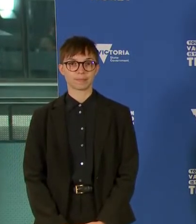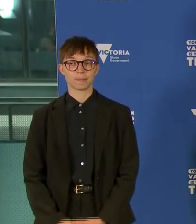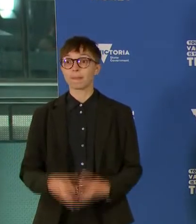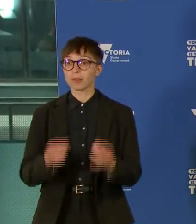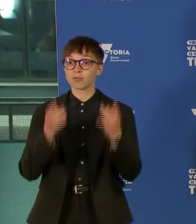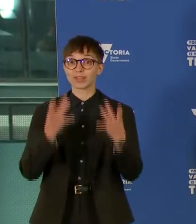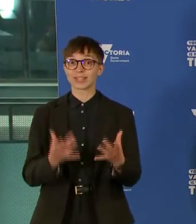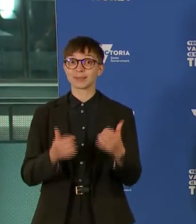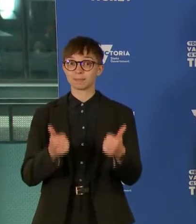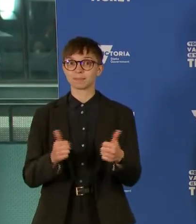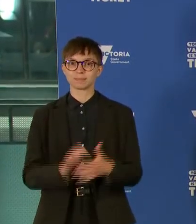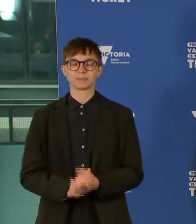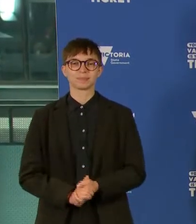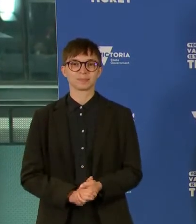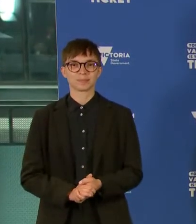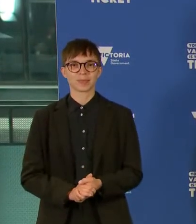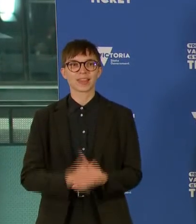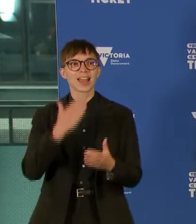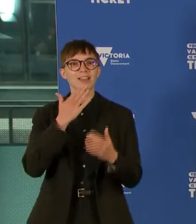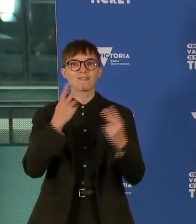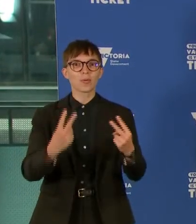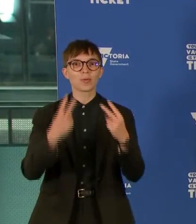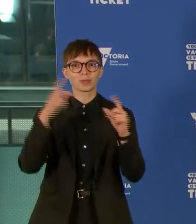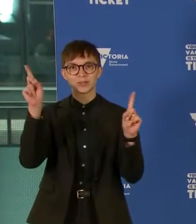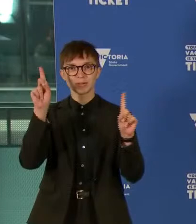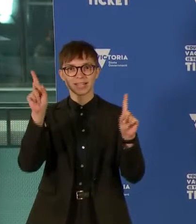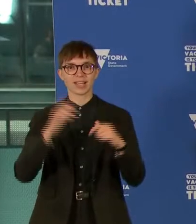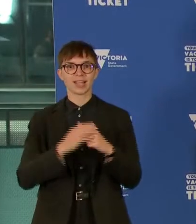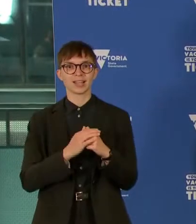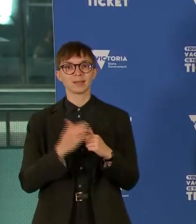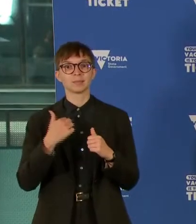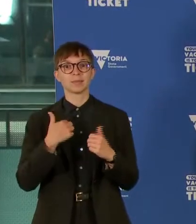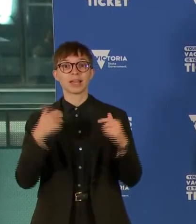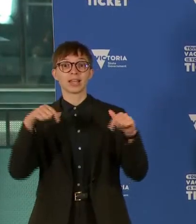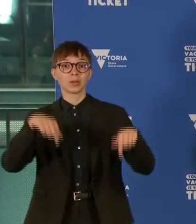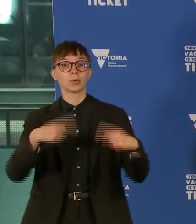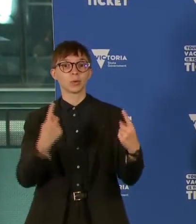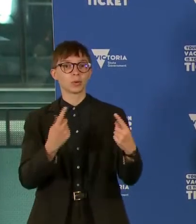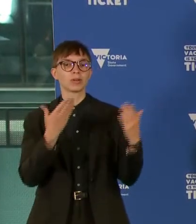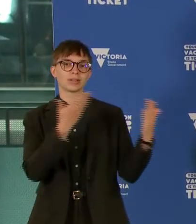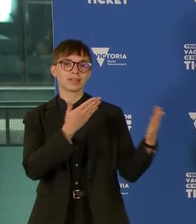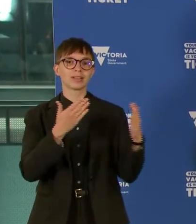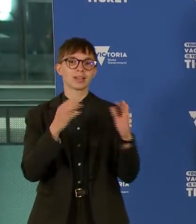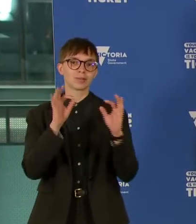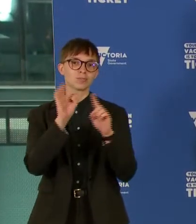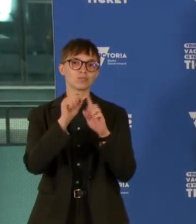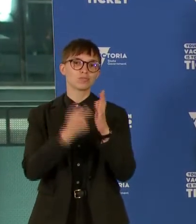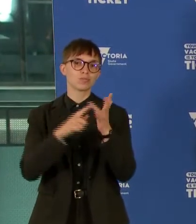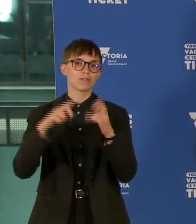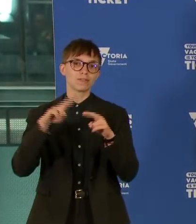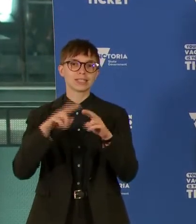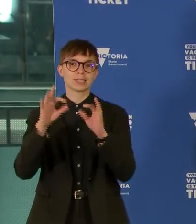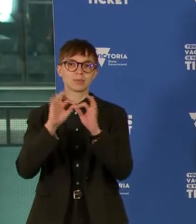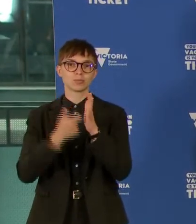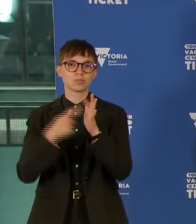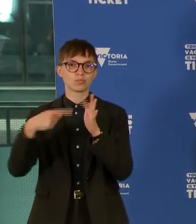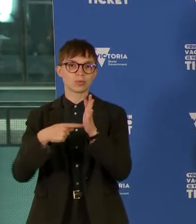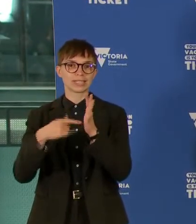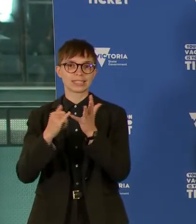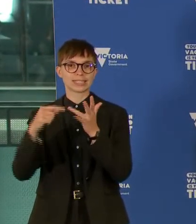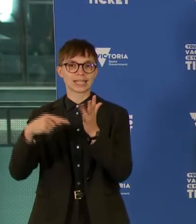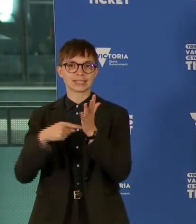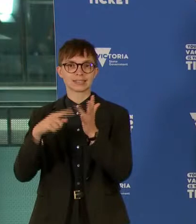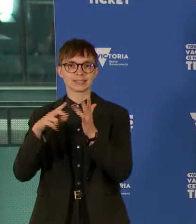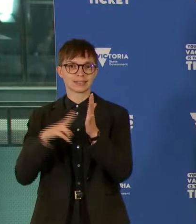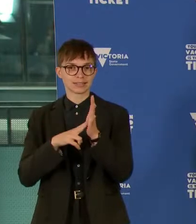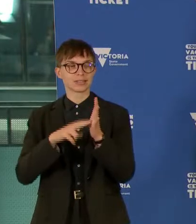All good. Thank you for coming along today. I've been joined by Professor Sutton to update the Victorian